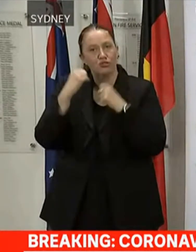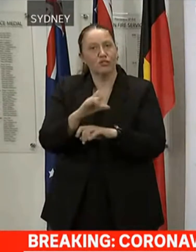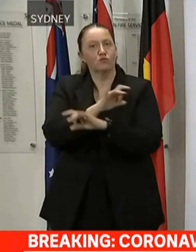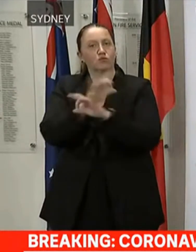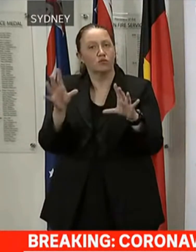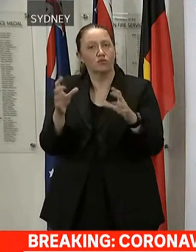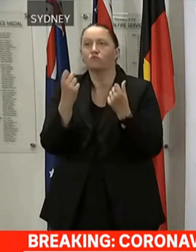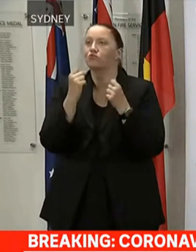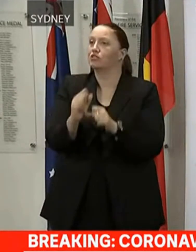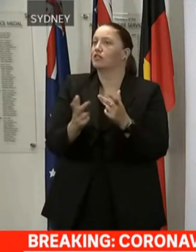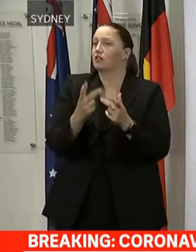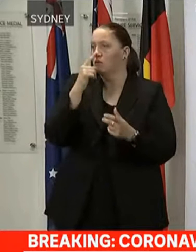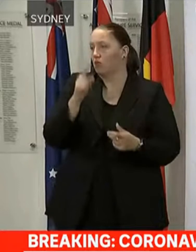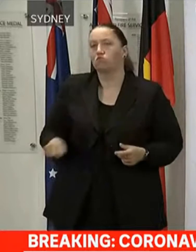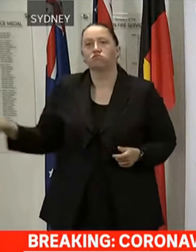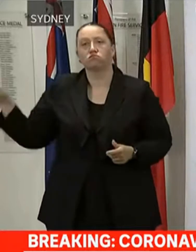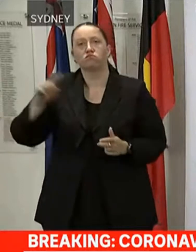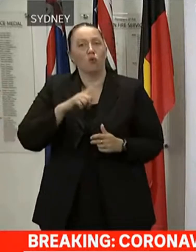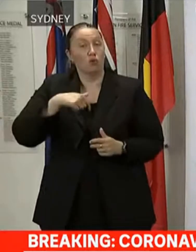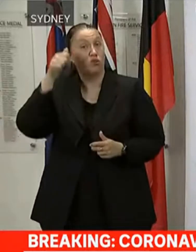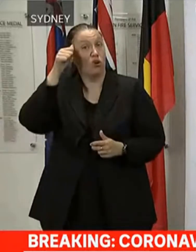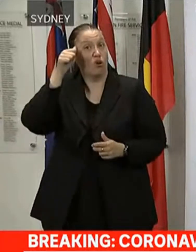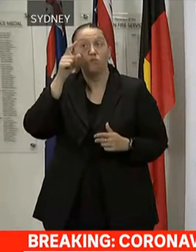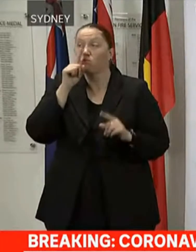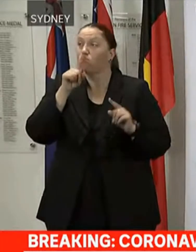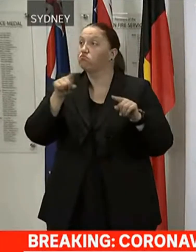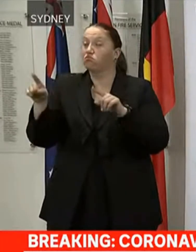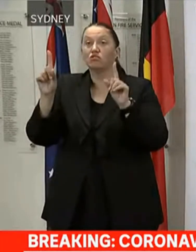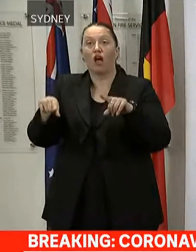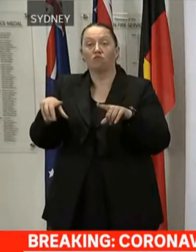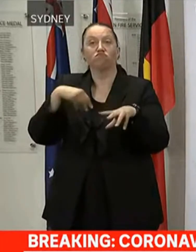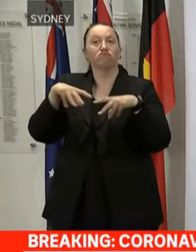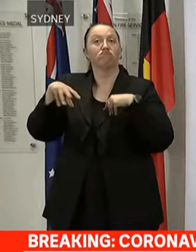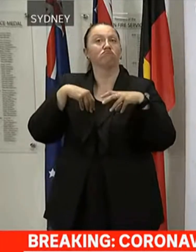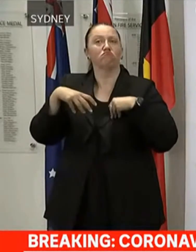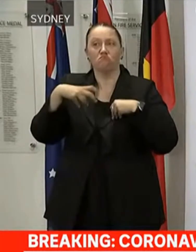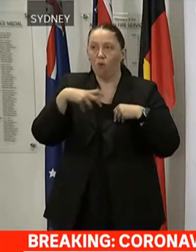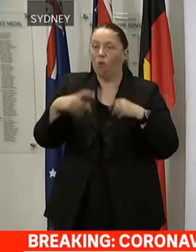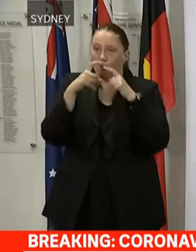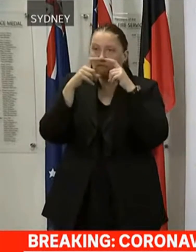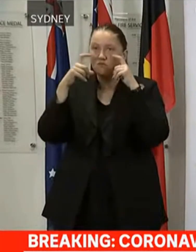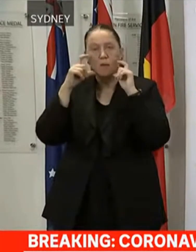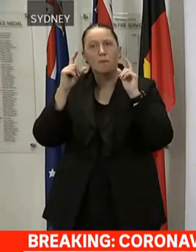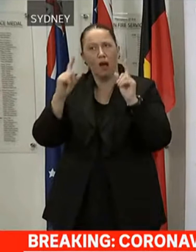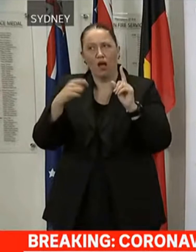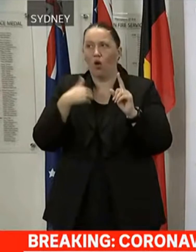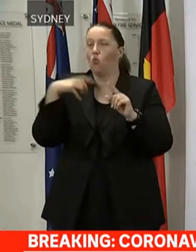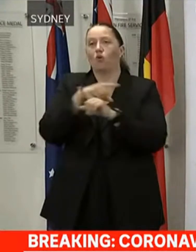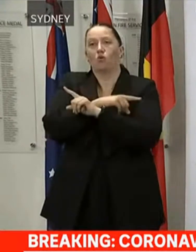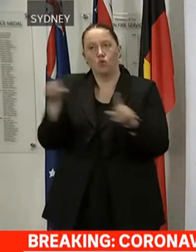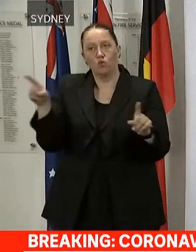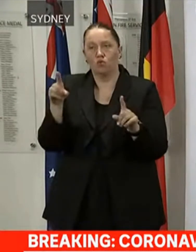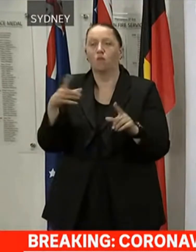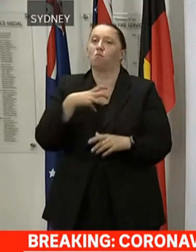giving. And whilst compliance is increasing and we're really pleased with the way in which the take-up has occurred, we need it to go further because